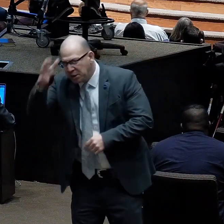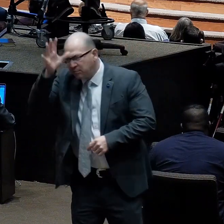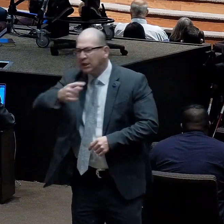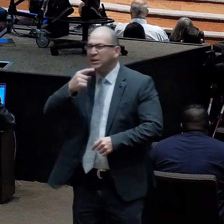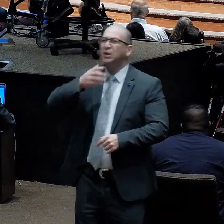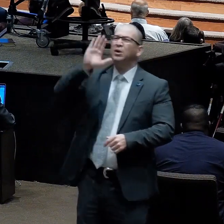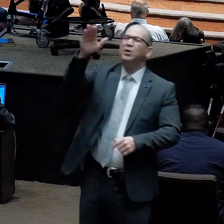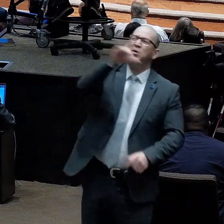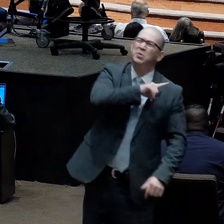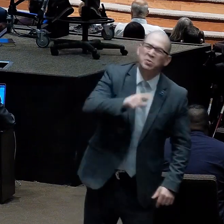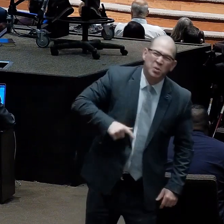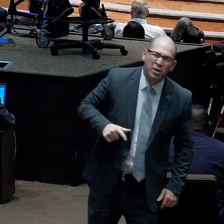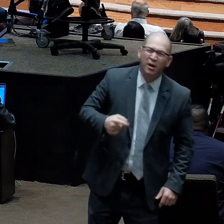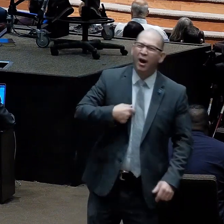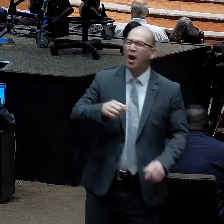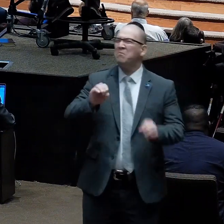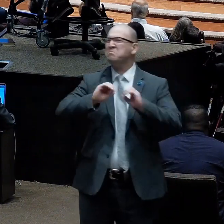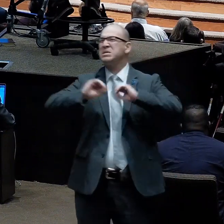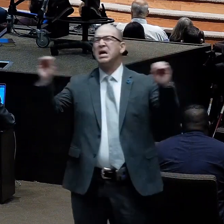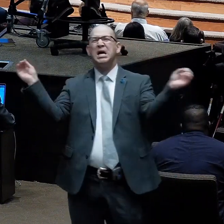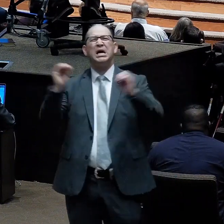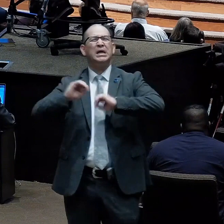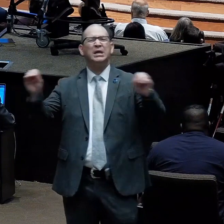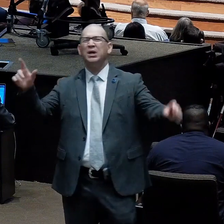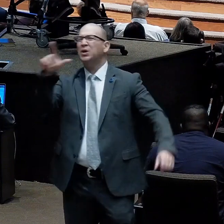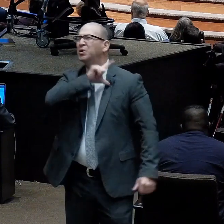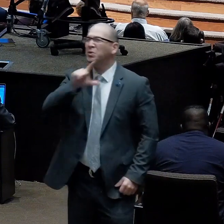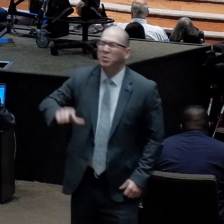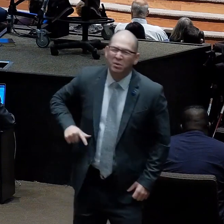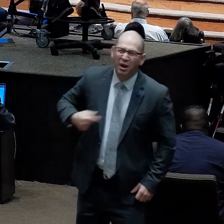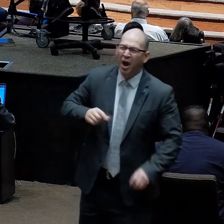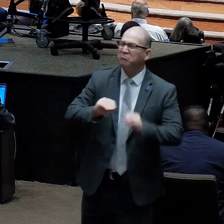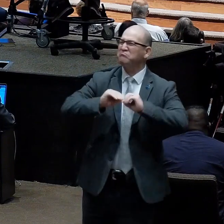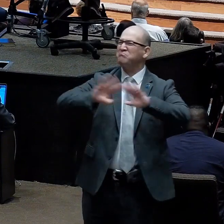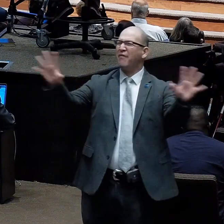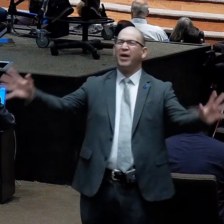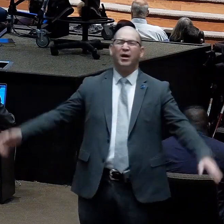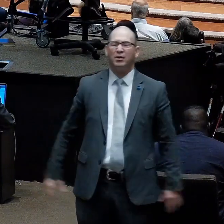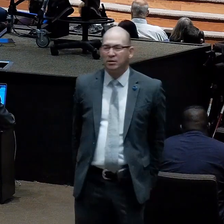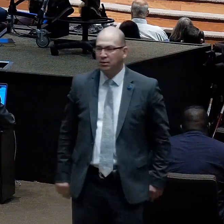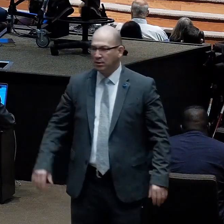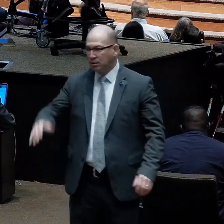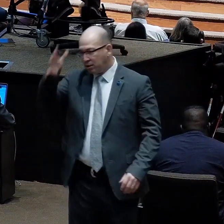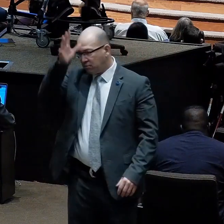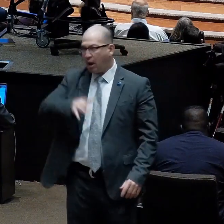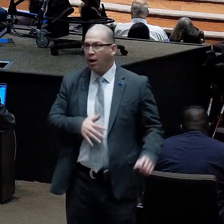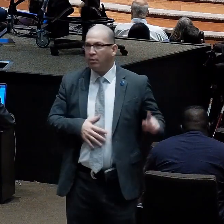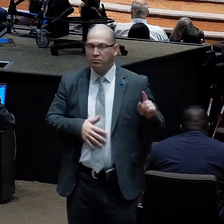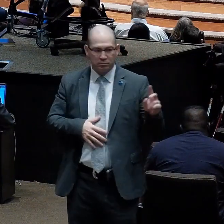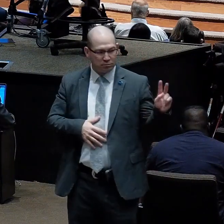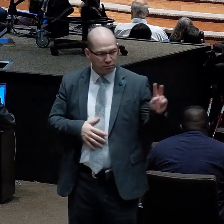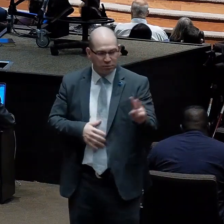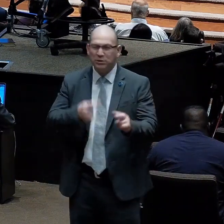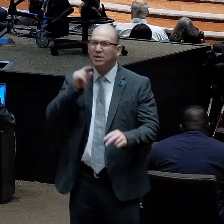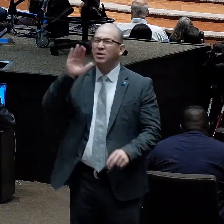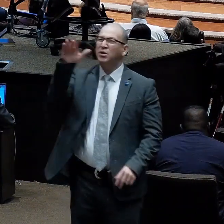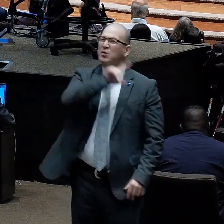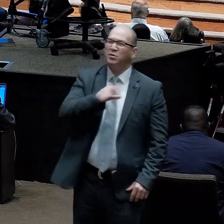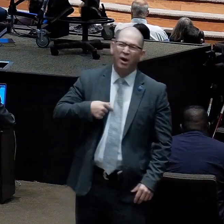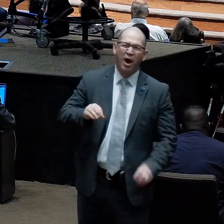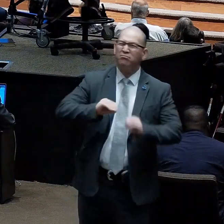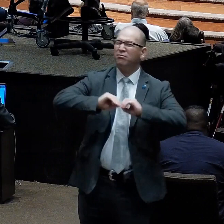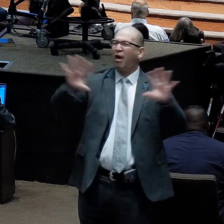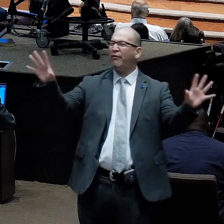I'm nothing. Lord, I'm nothing. The second man came next to him. He began to cry out, Lord, I'm nothing. Lord,